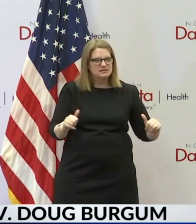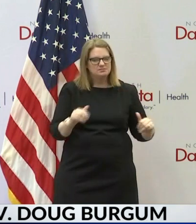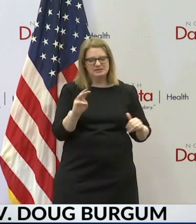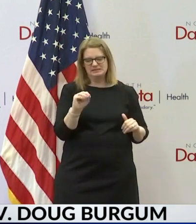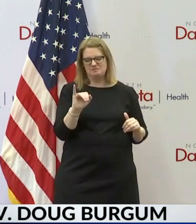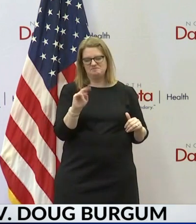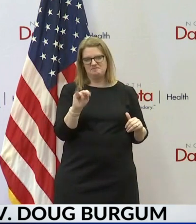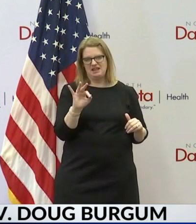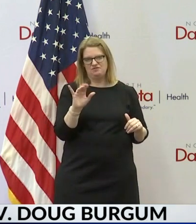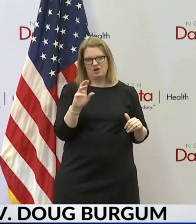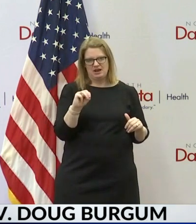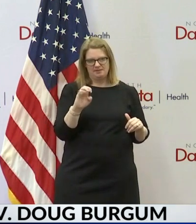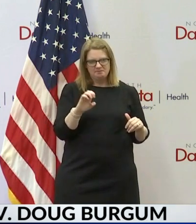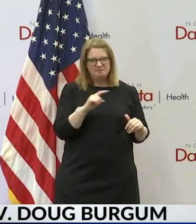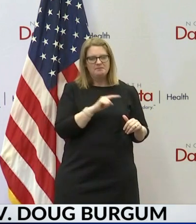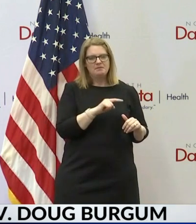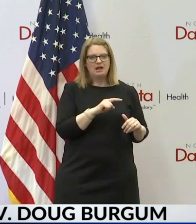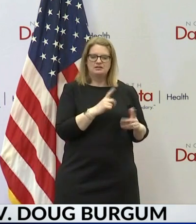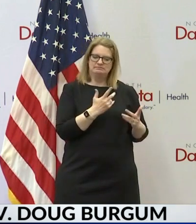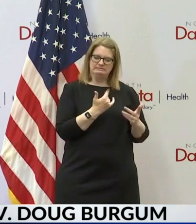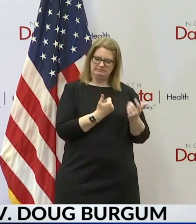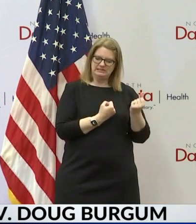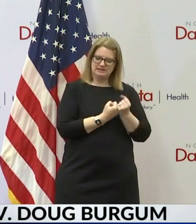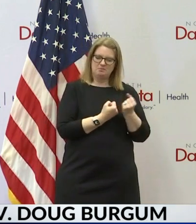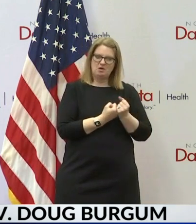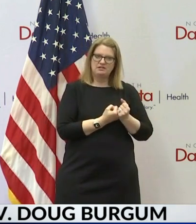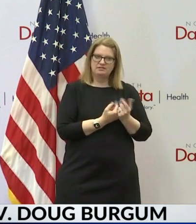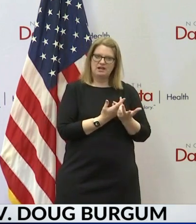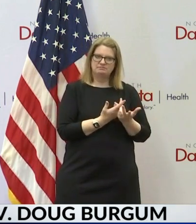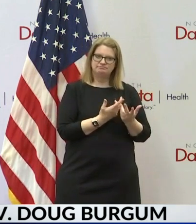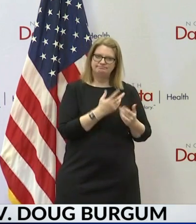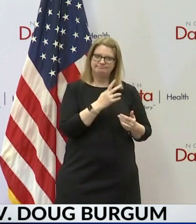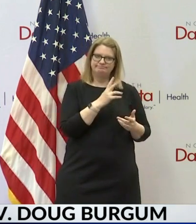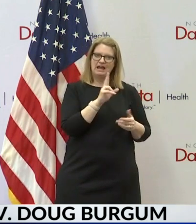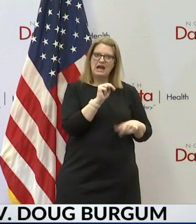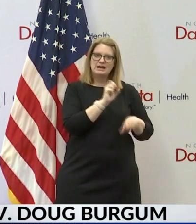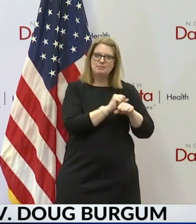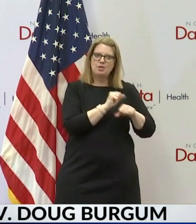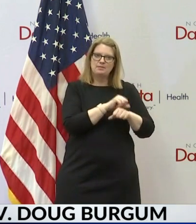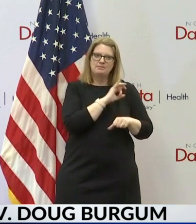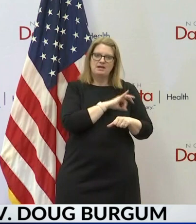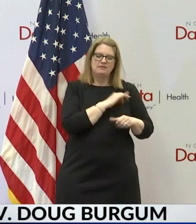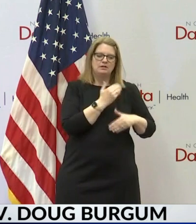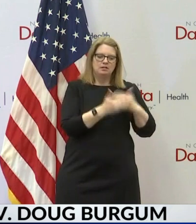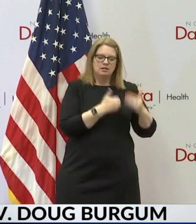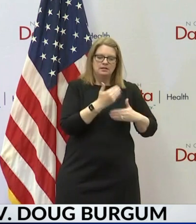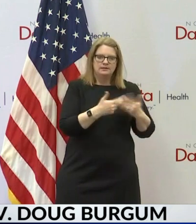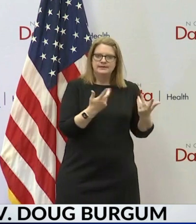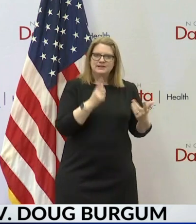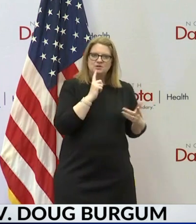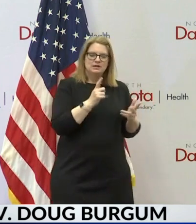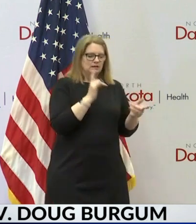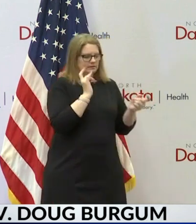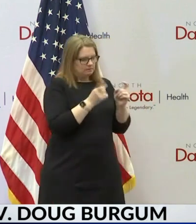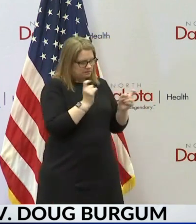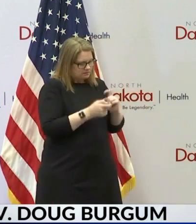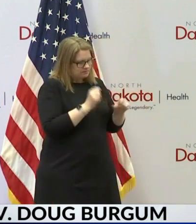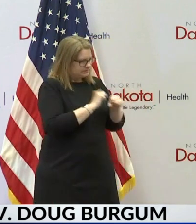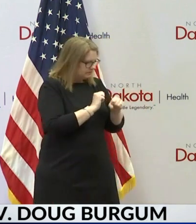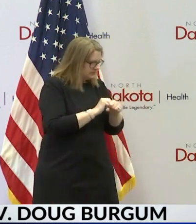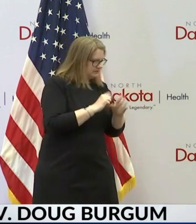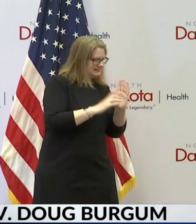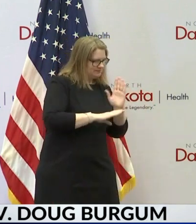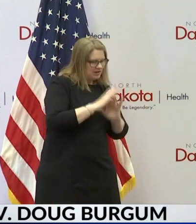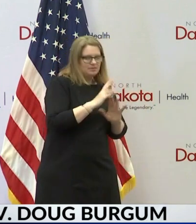there driving the traditional unemployment benefits. So much work has had to be done to develop the software